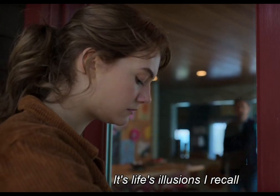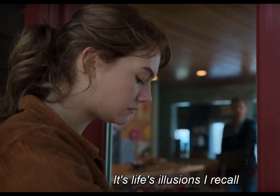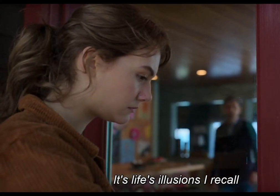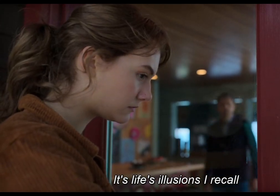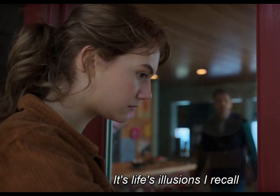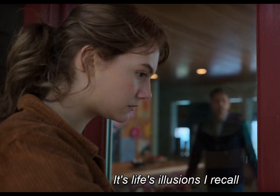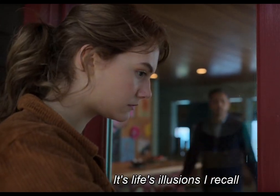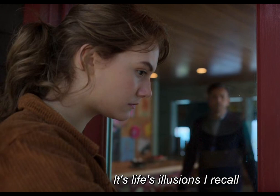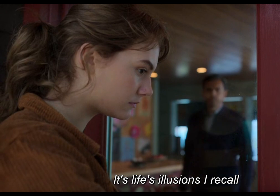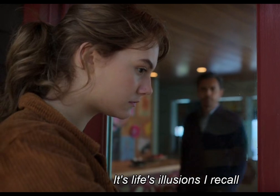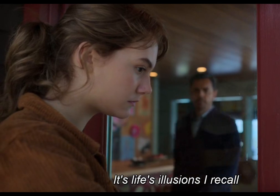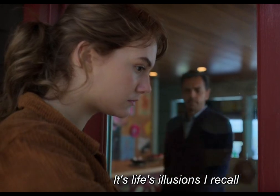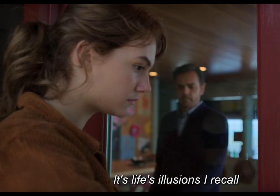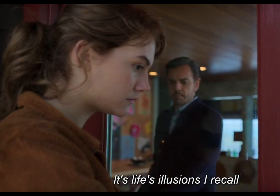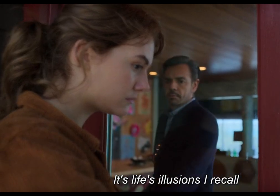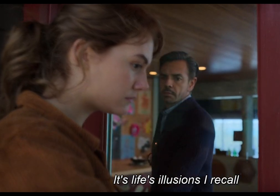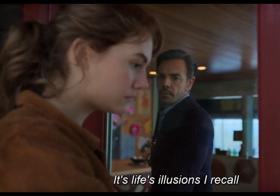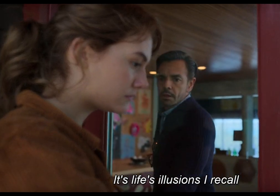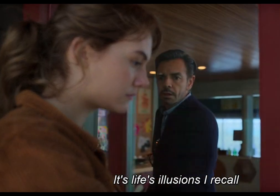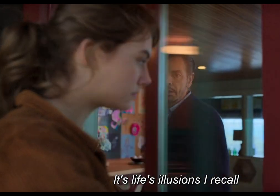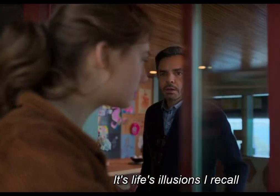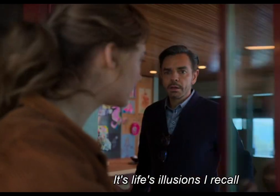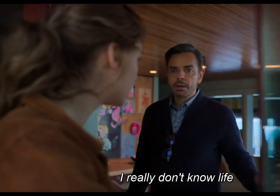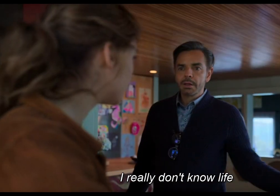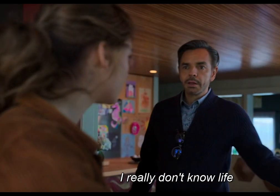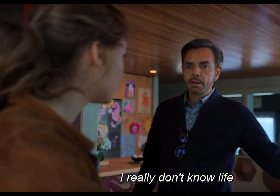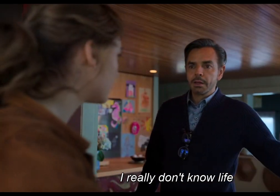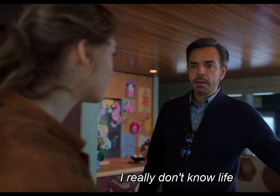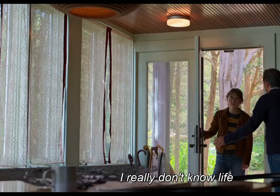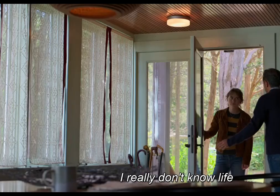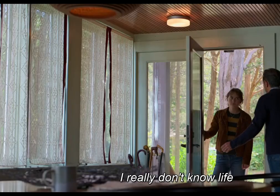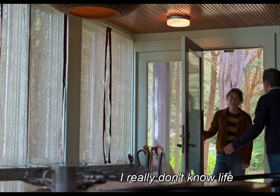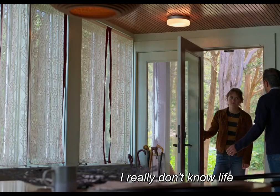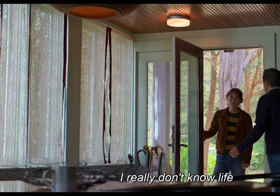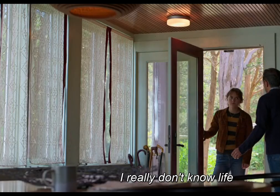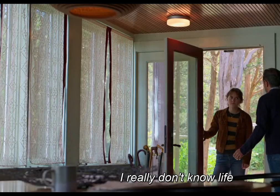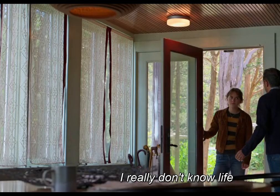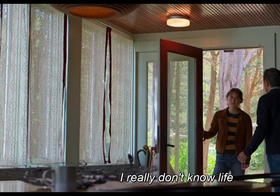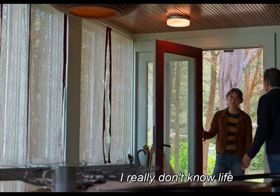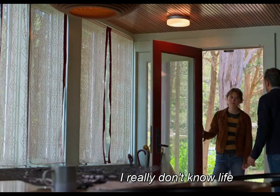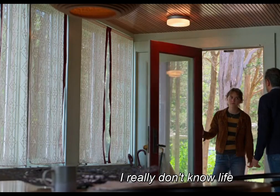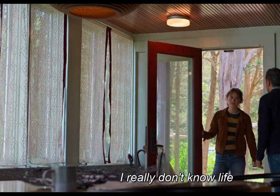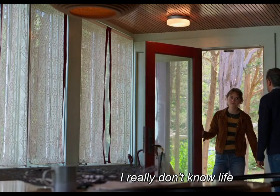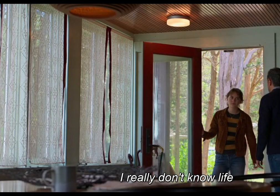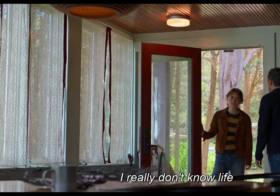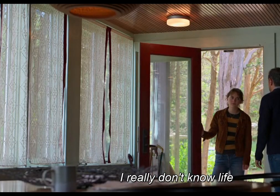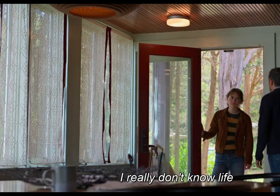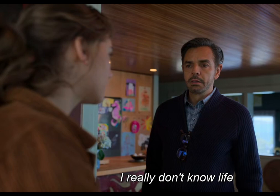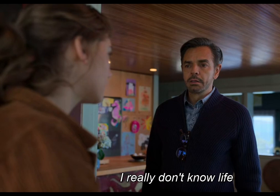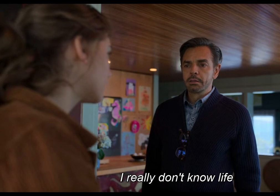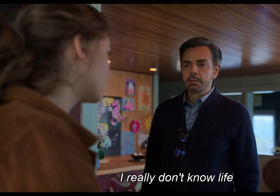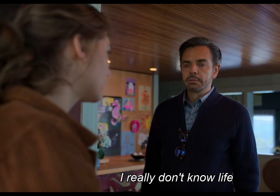I recall I really don't know life